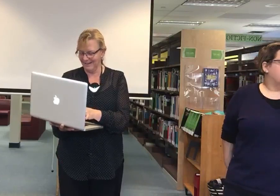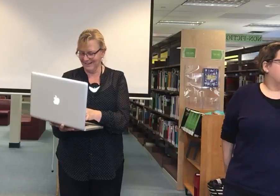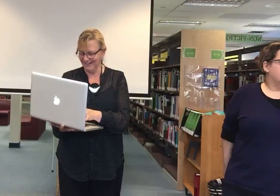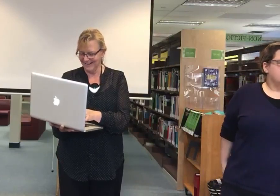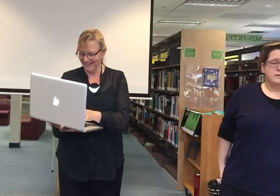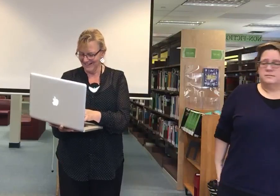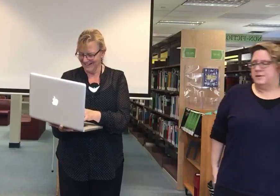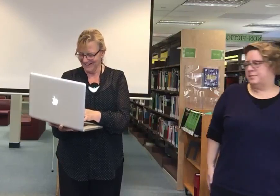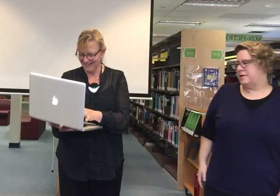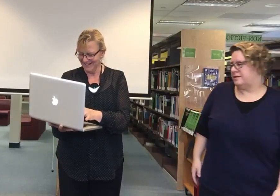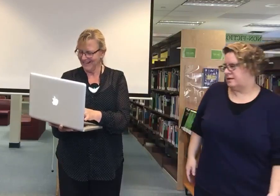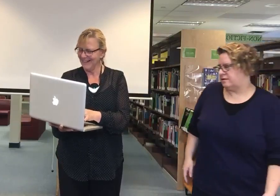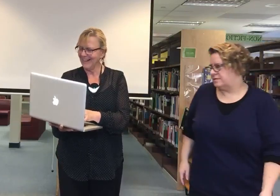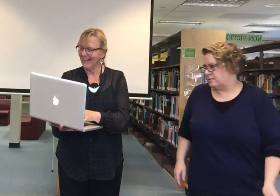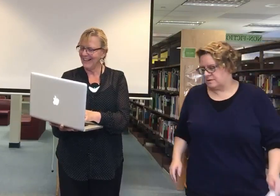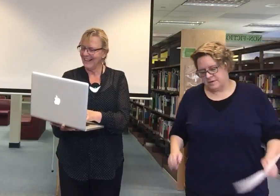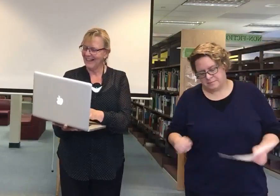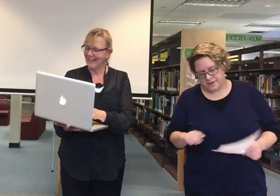me.